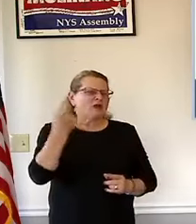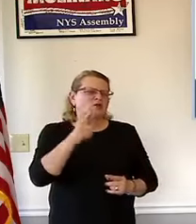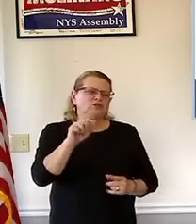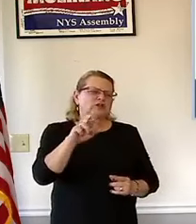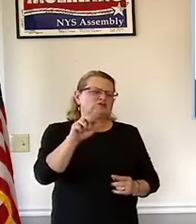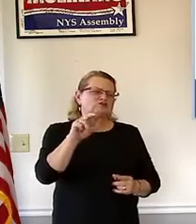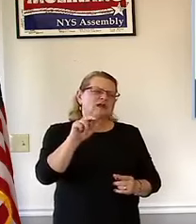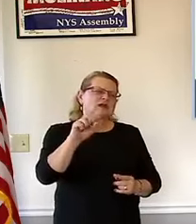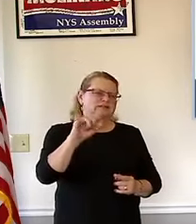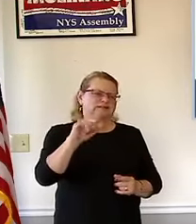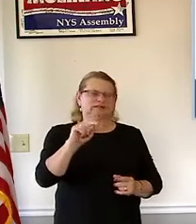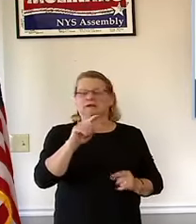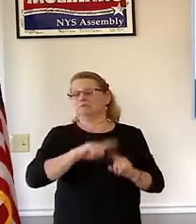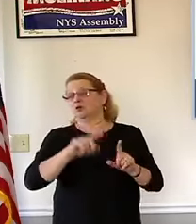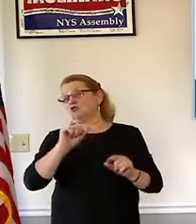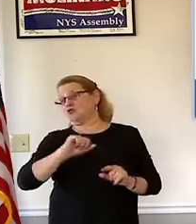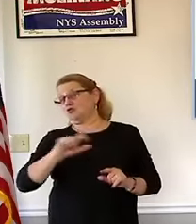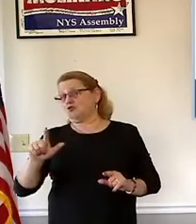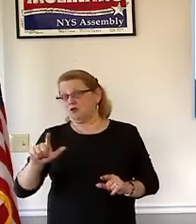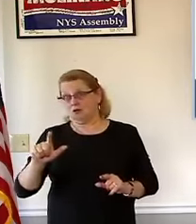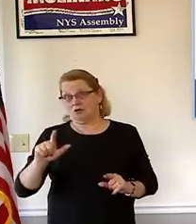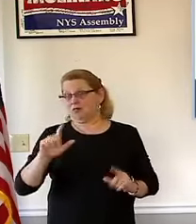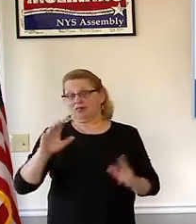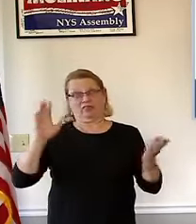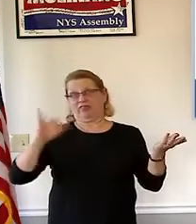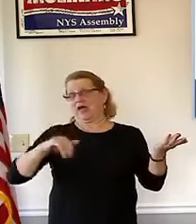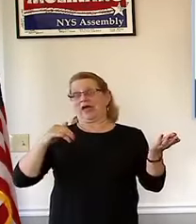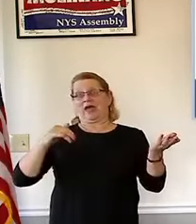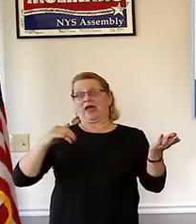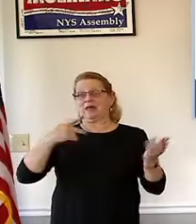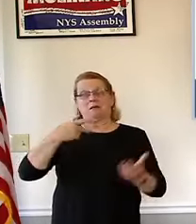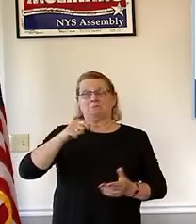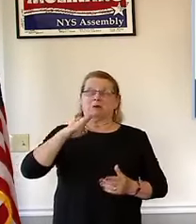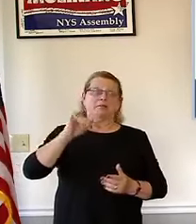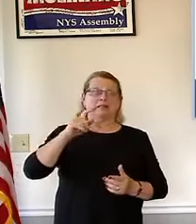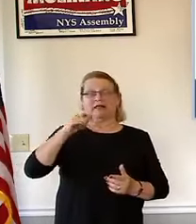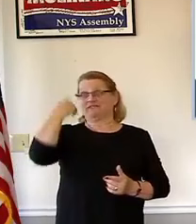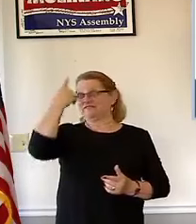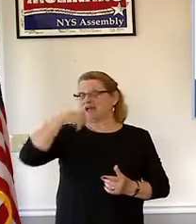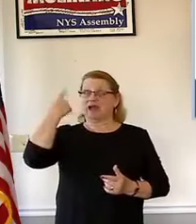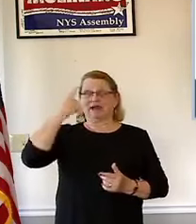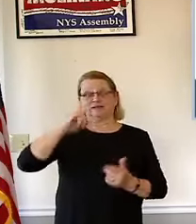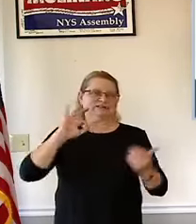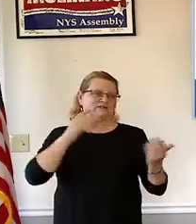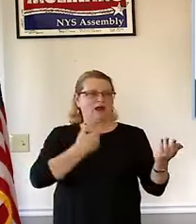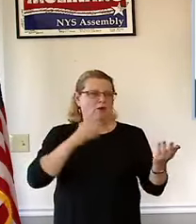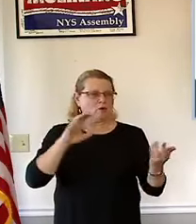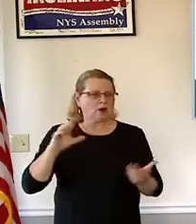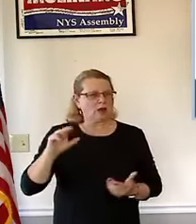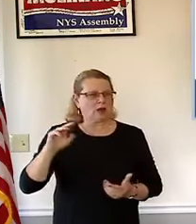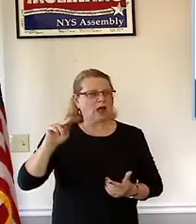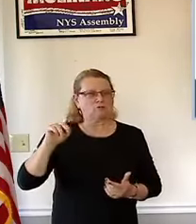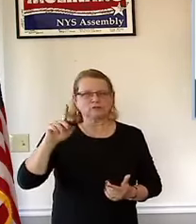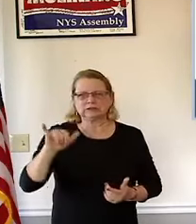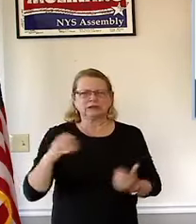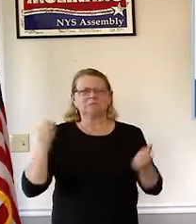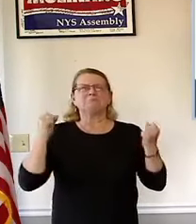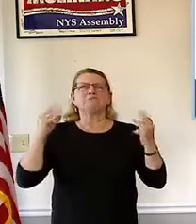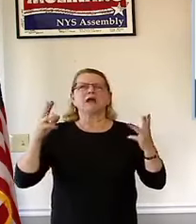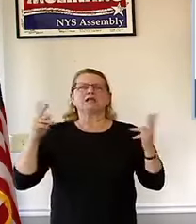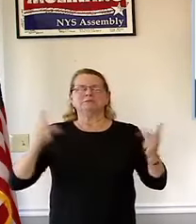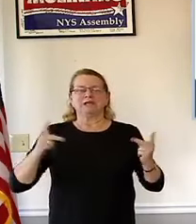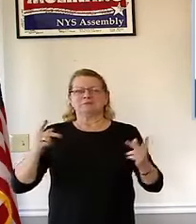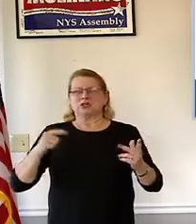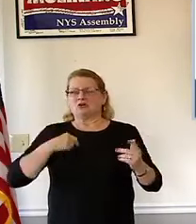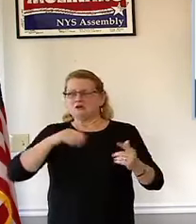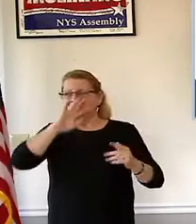really all of the public face of Dutchess County government, you know, obviously many people have obviously come to us